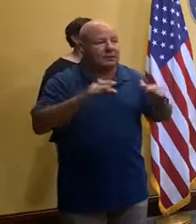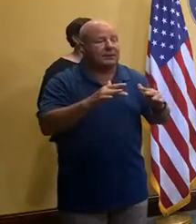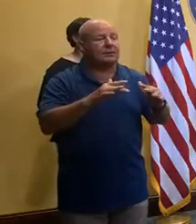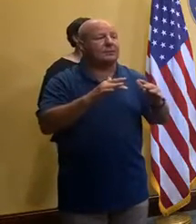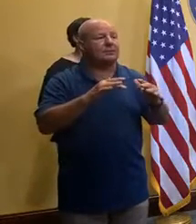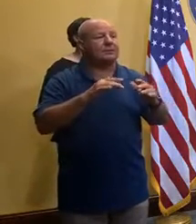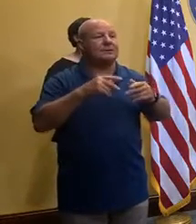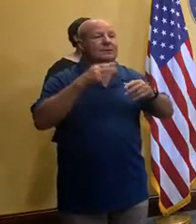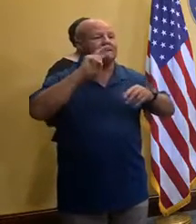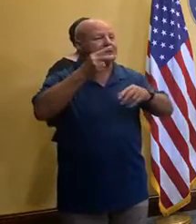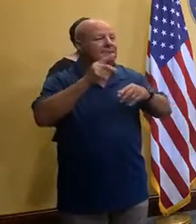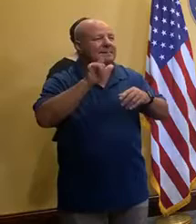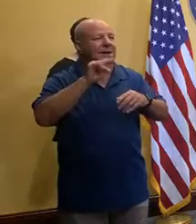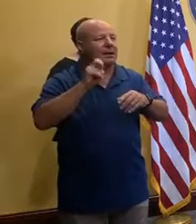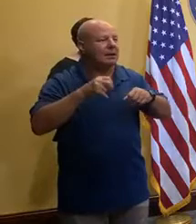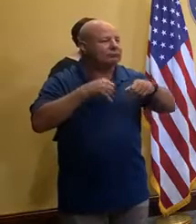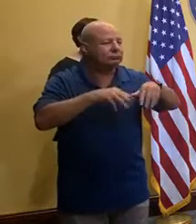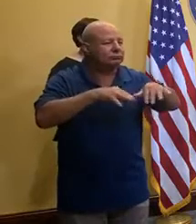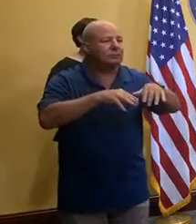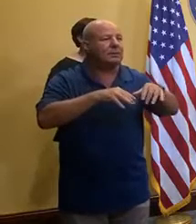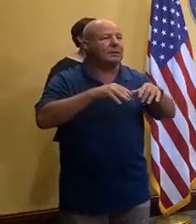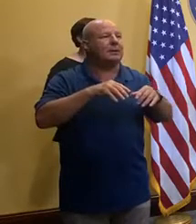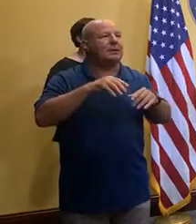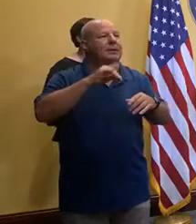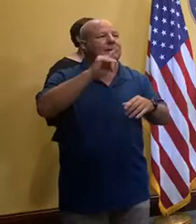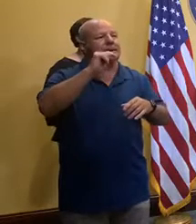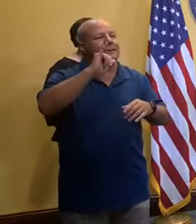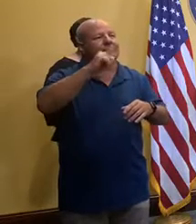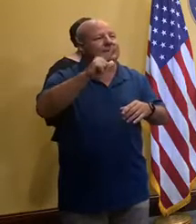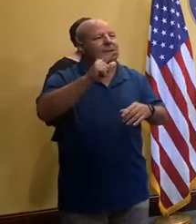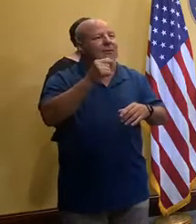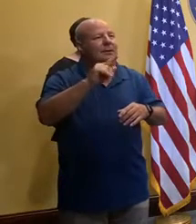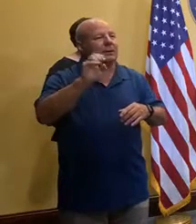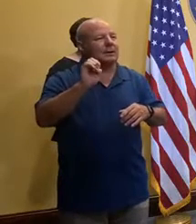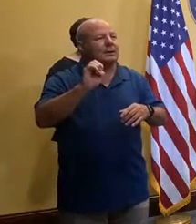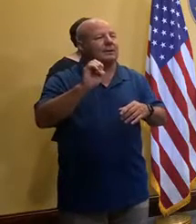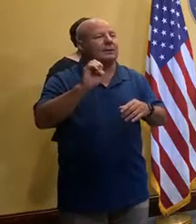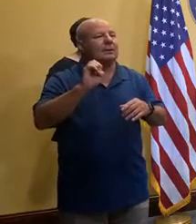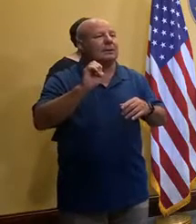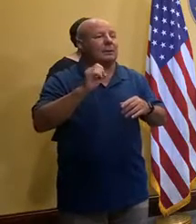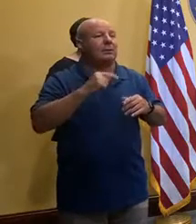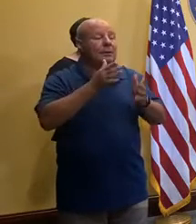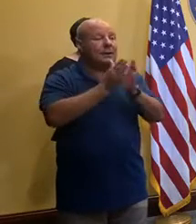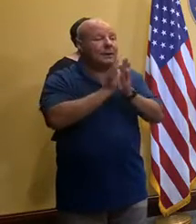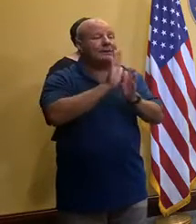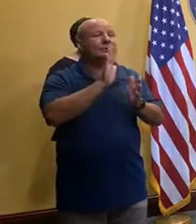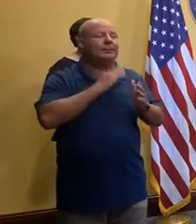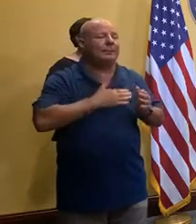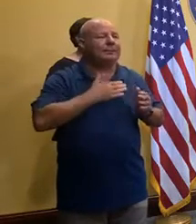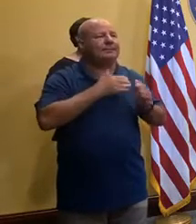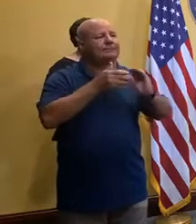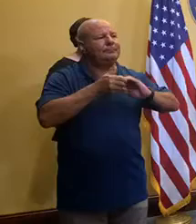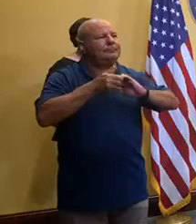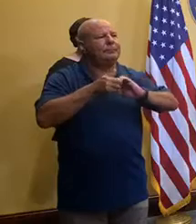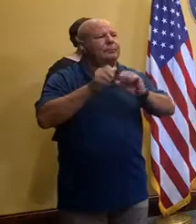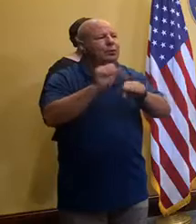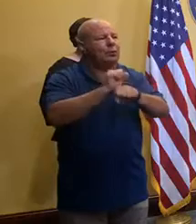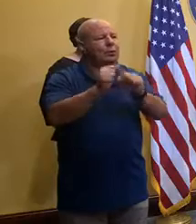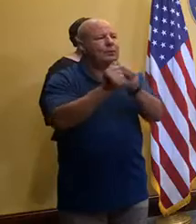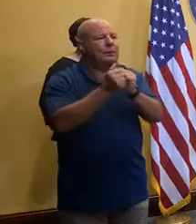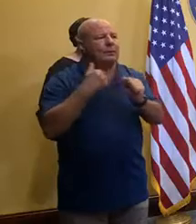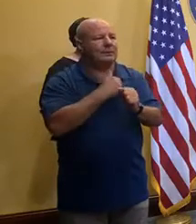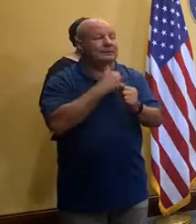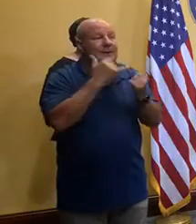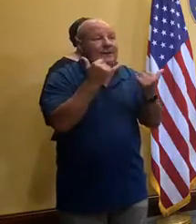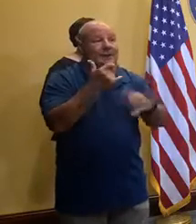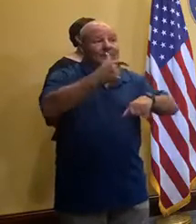second lines, tailgating. We ask that you, again, partner with us. This is a time to be a